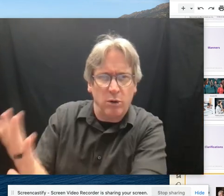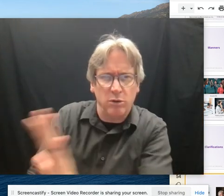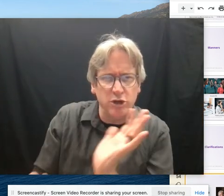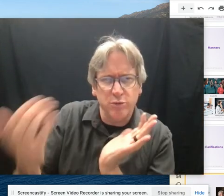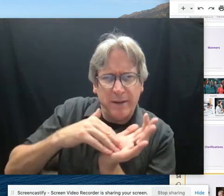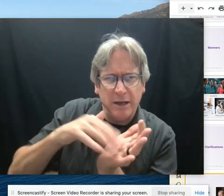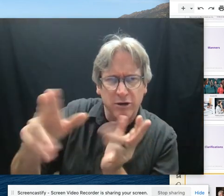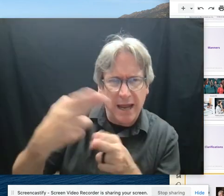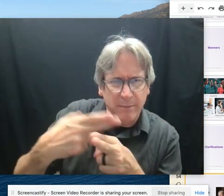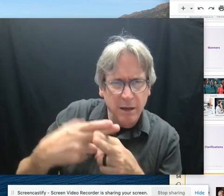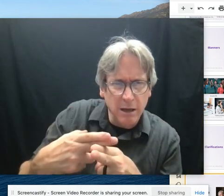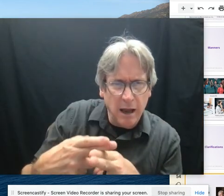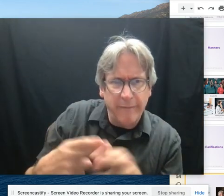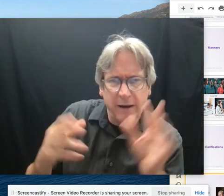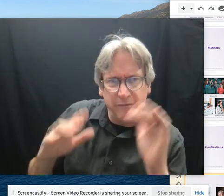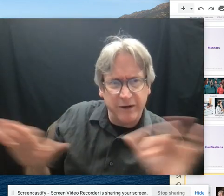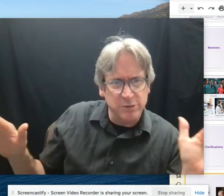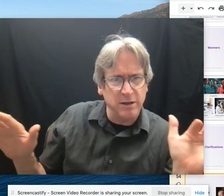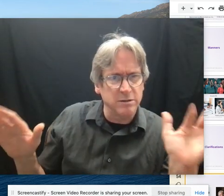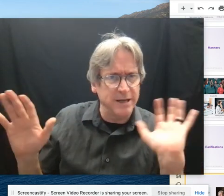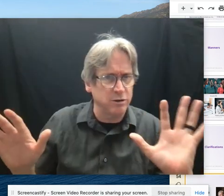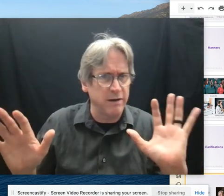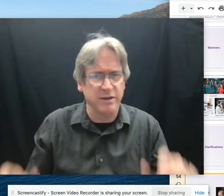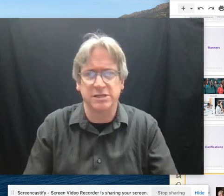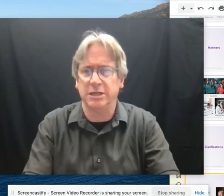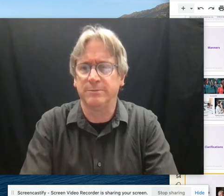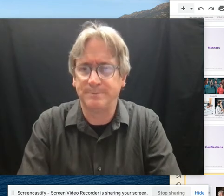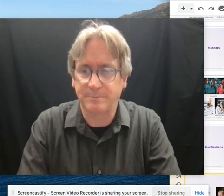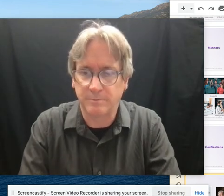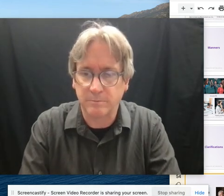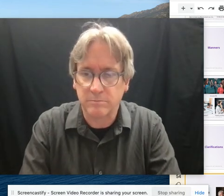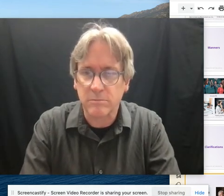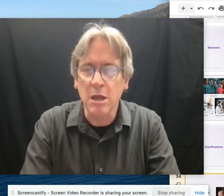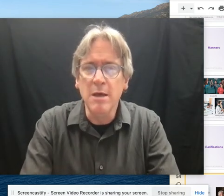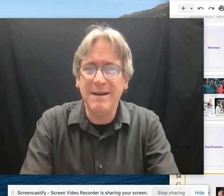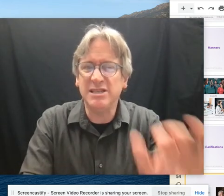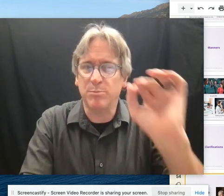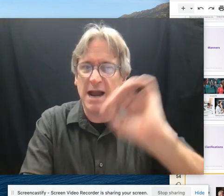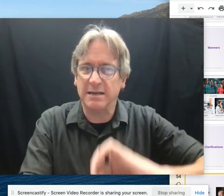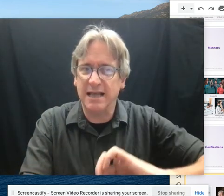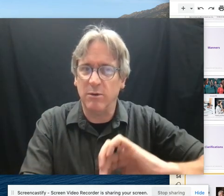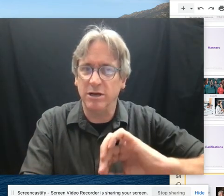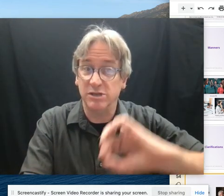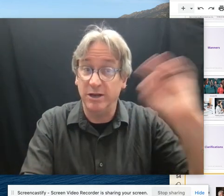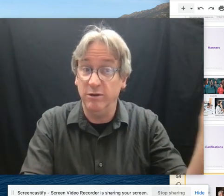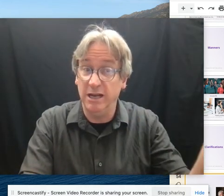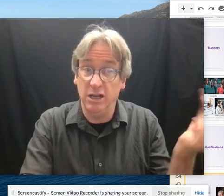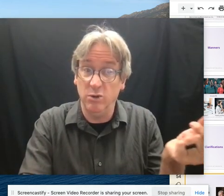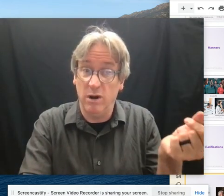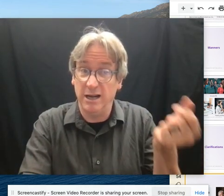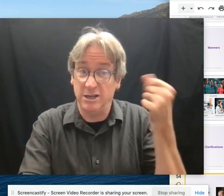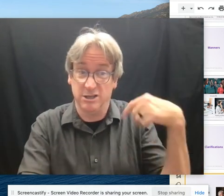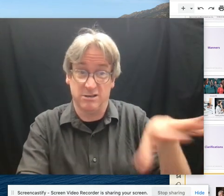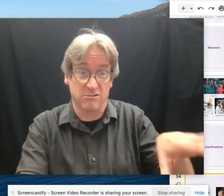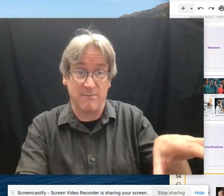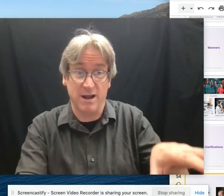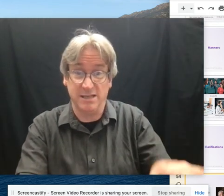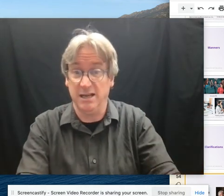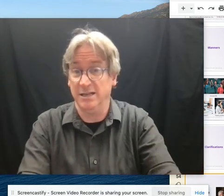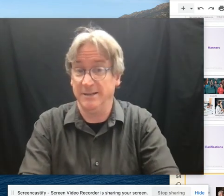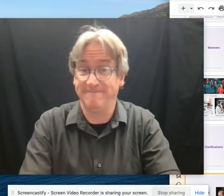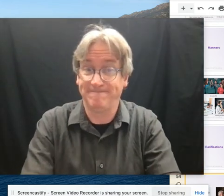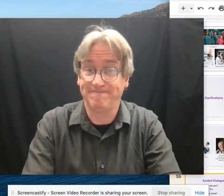stop and go, oh, could you repeat your name? And then fingerspell to make sure everything's clear. Best to practice that one because when you need it, you want it to just